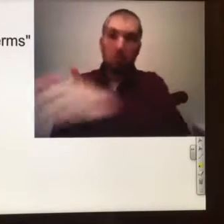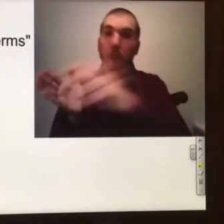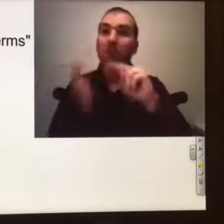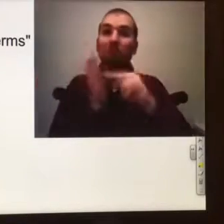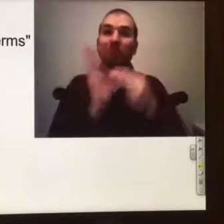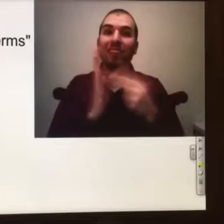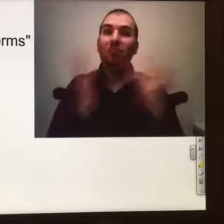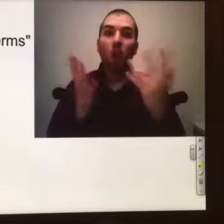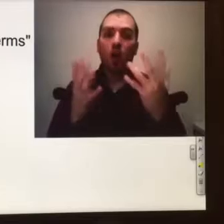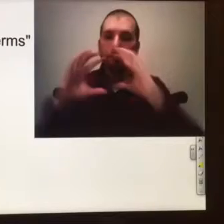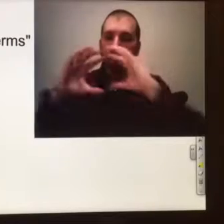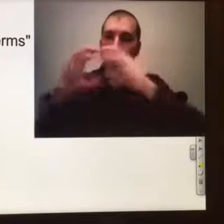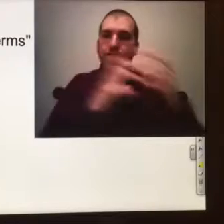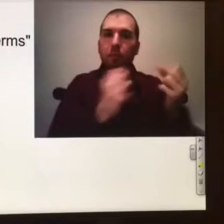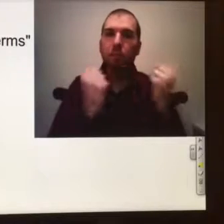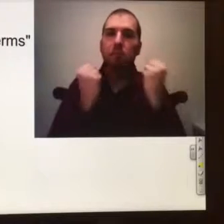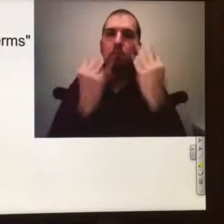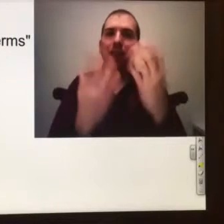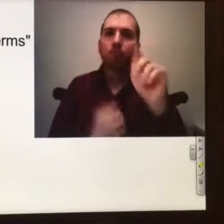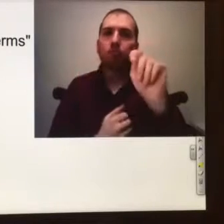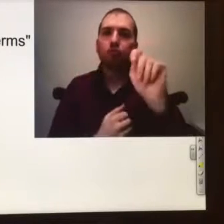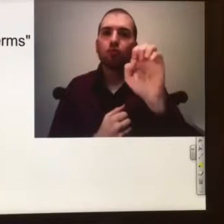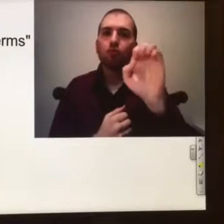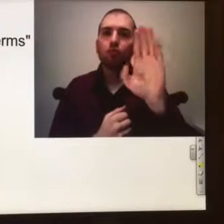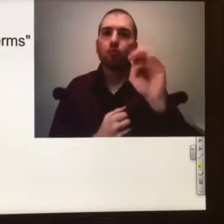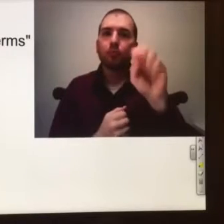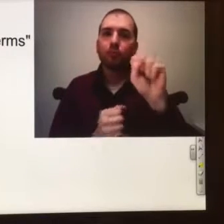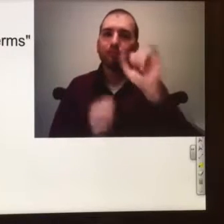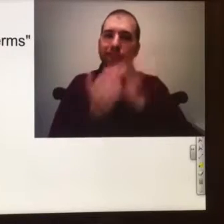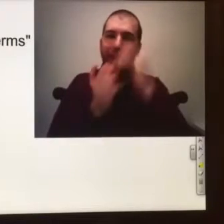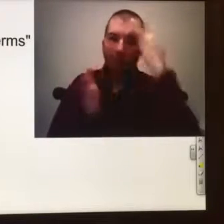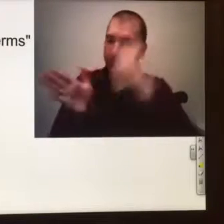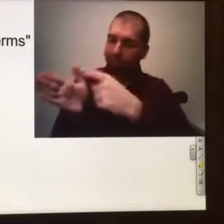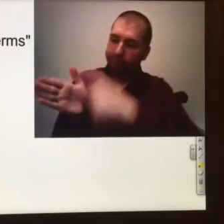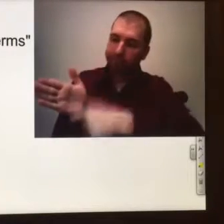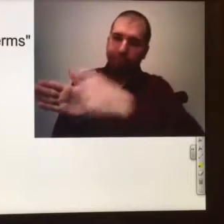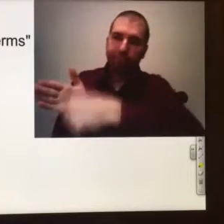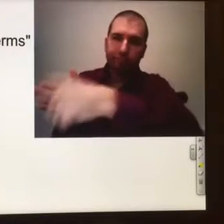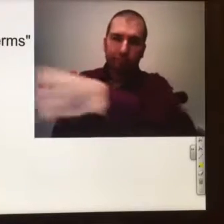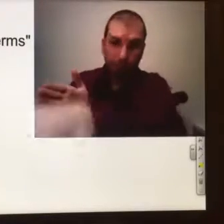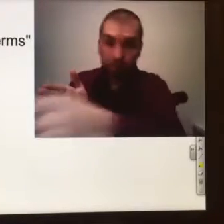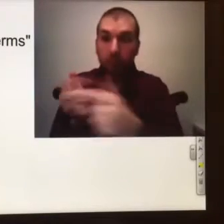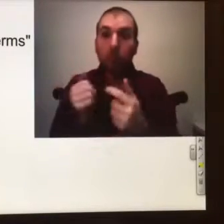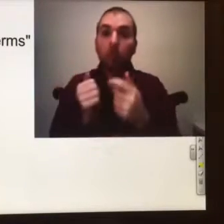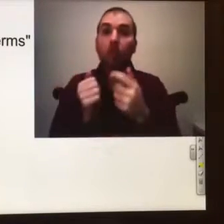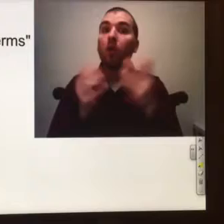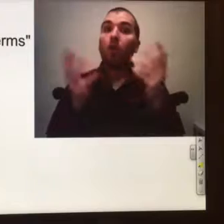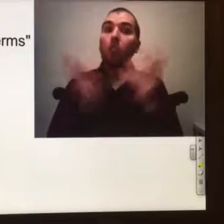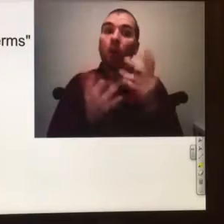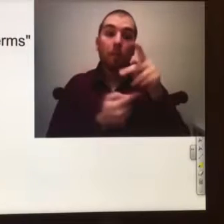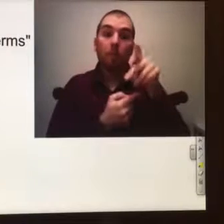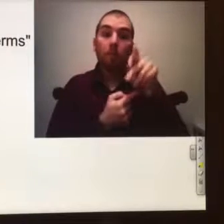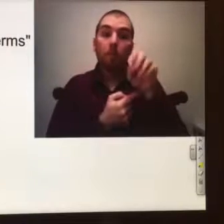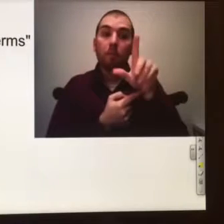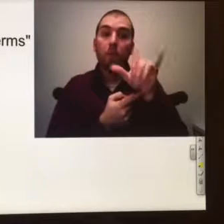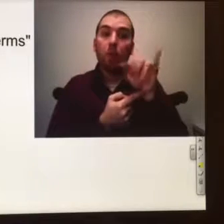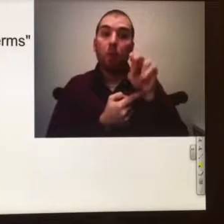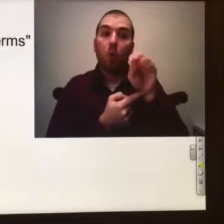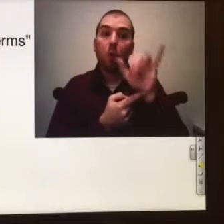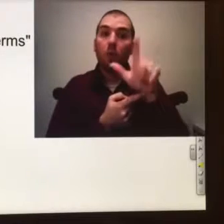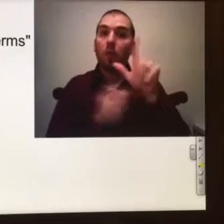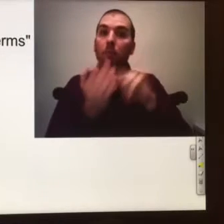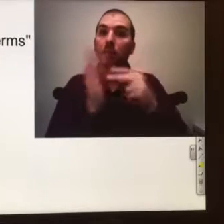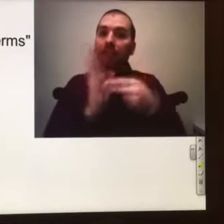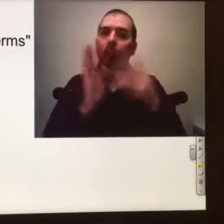This is the way I will be using this sign, breaking it up into 3 columns and groups. So that's what this sign means right here.